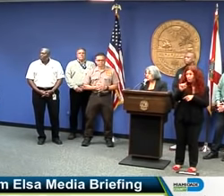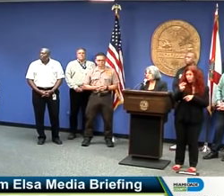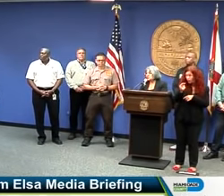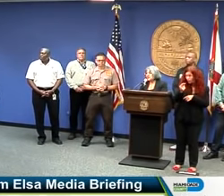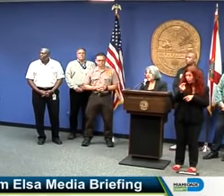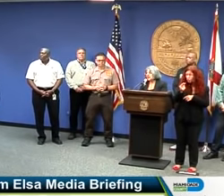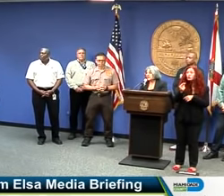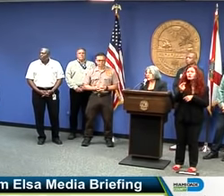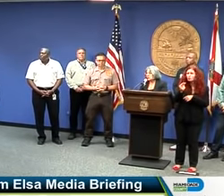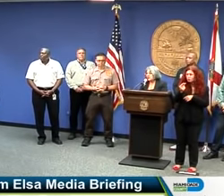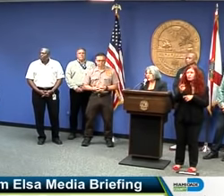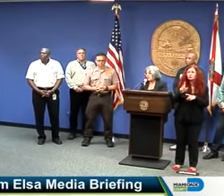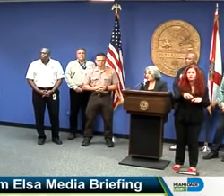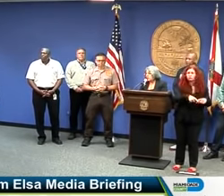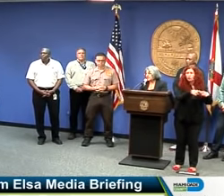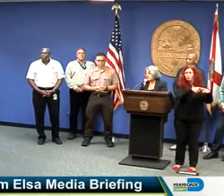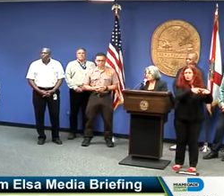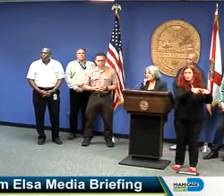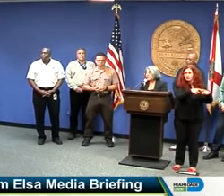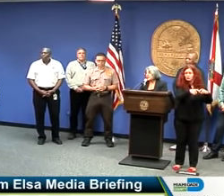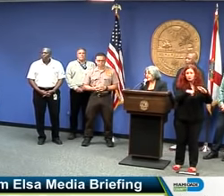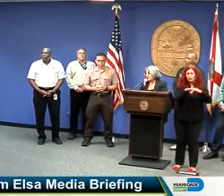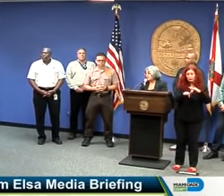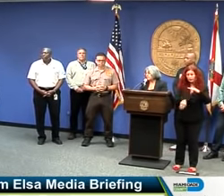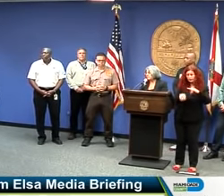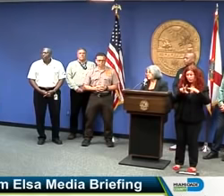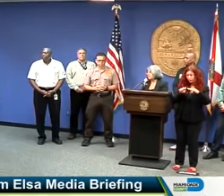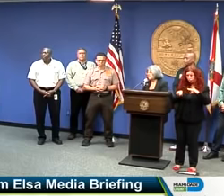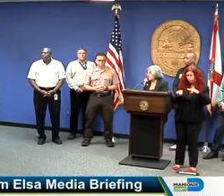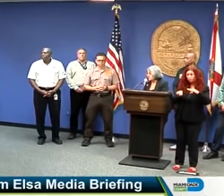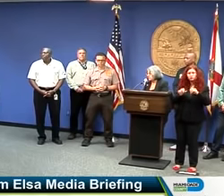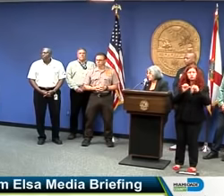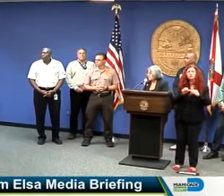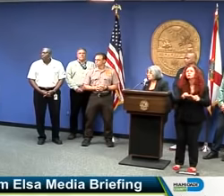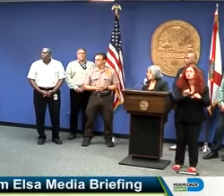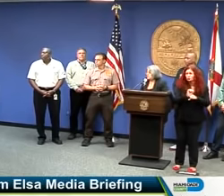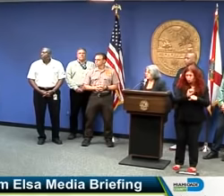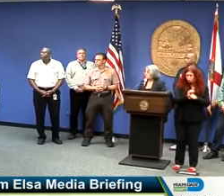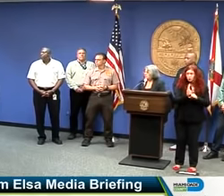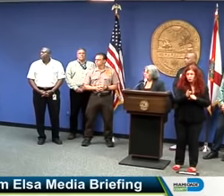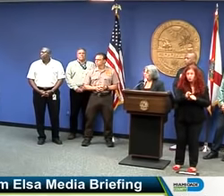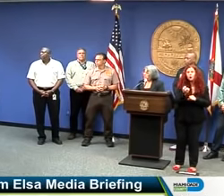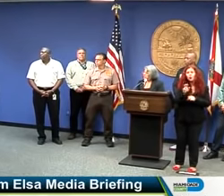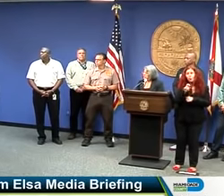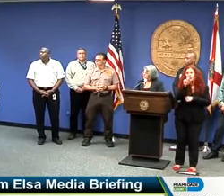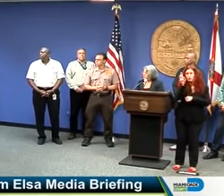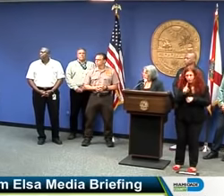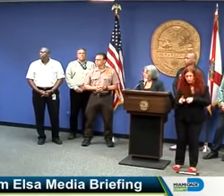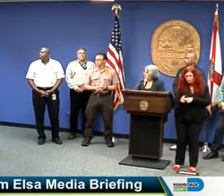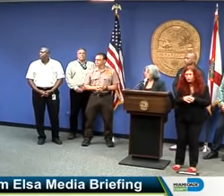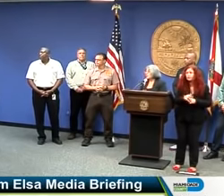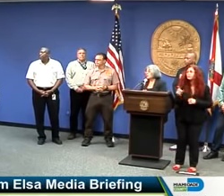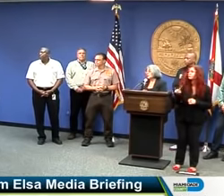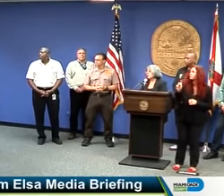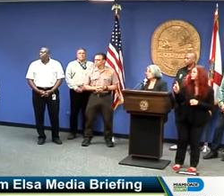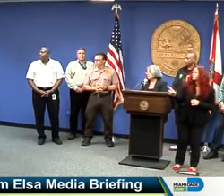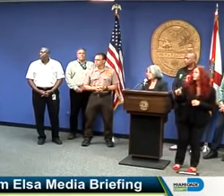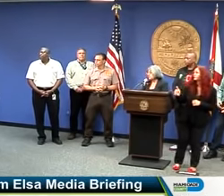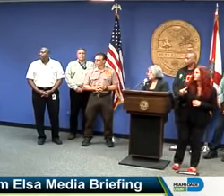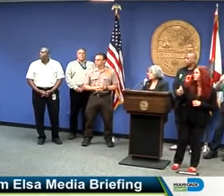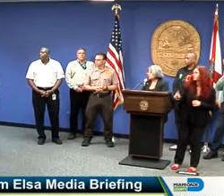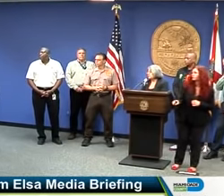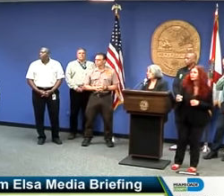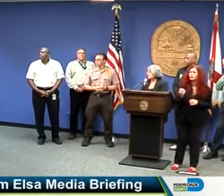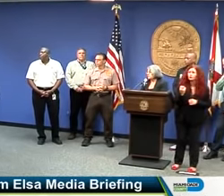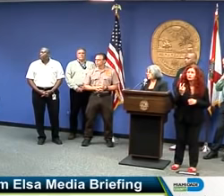the search and only otherwise leave for lightning. And then the other one, 12 days,